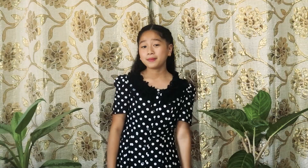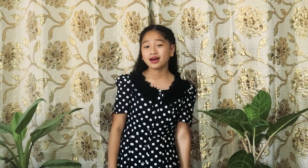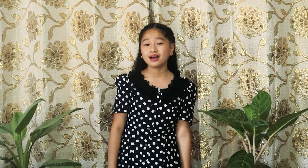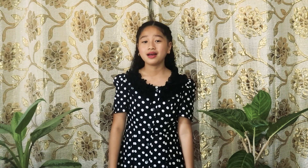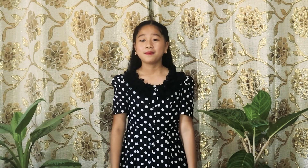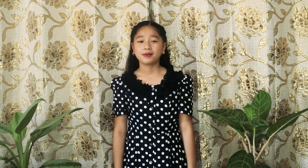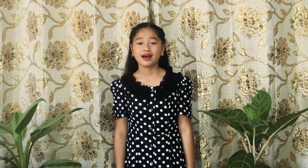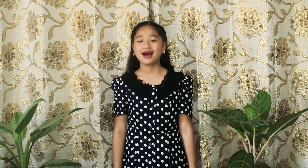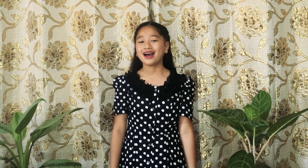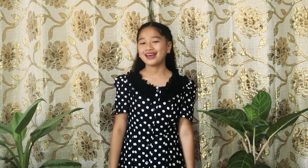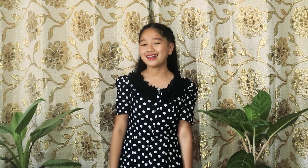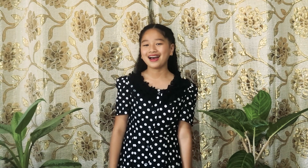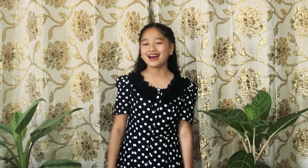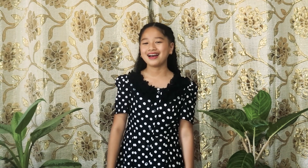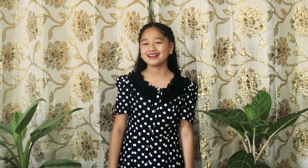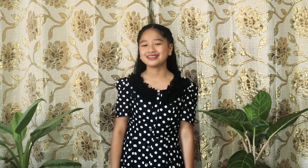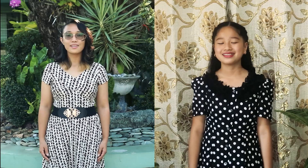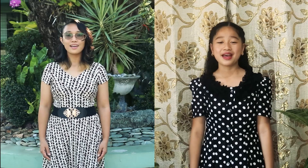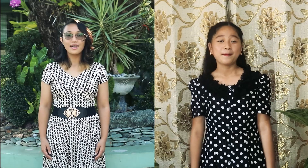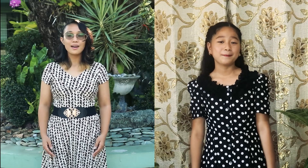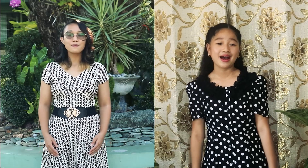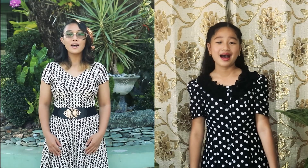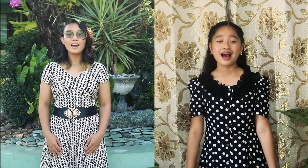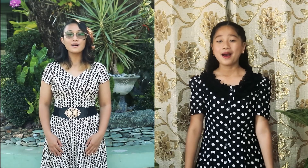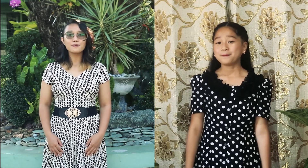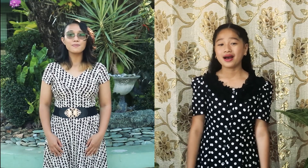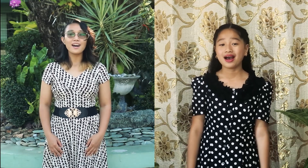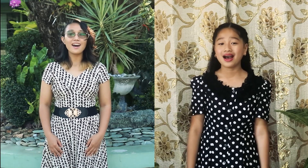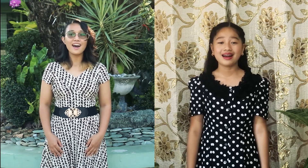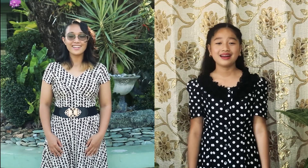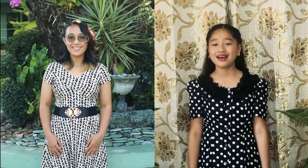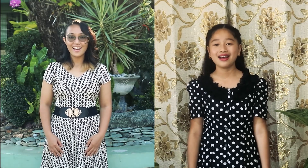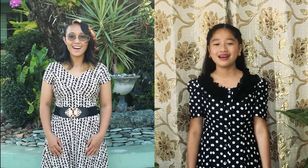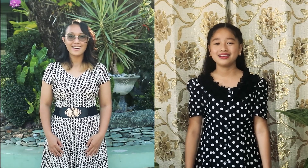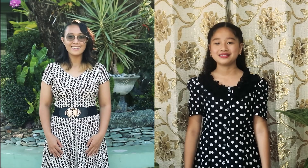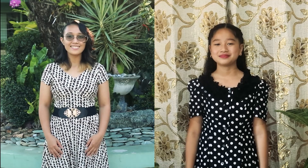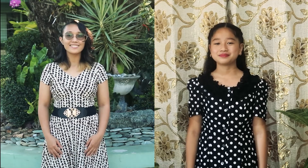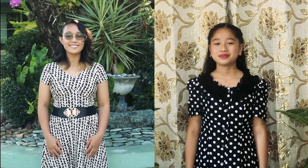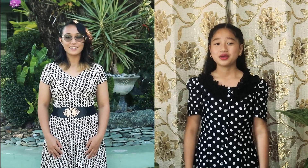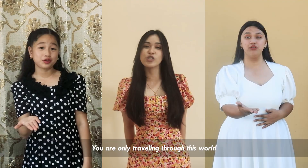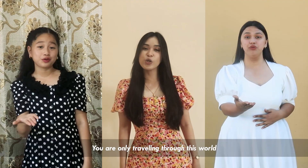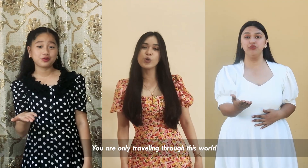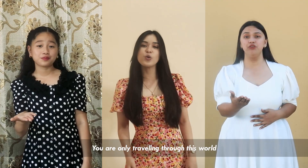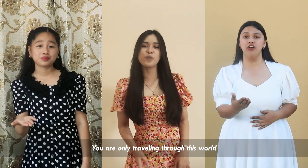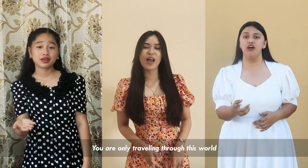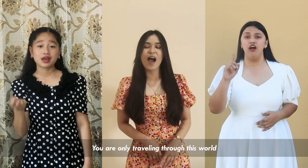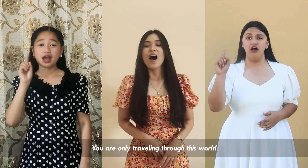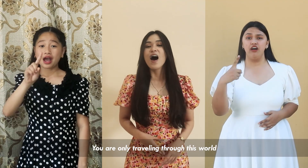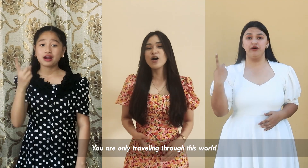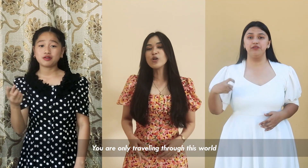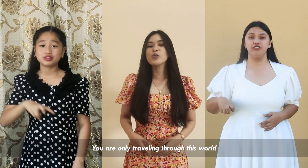Pa-pa-pa-na-na-na Pa-pa-na-na You